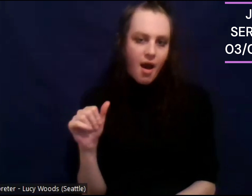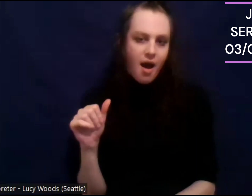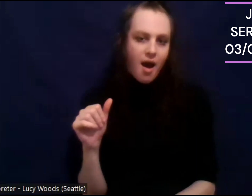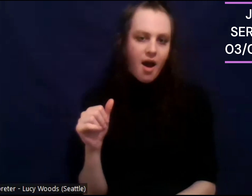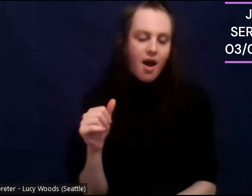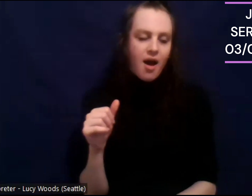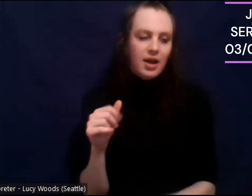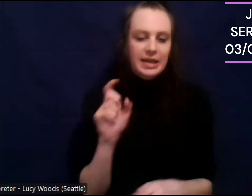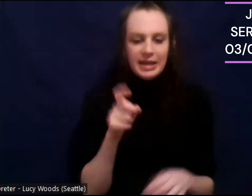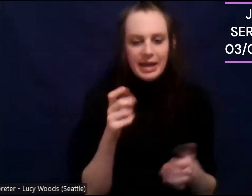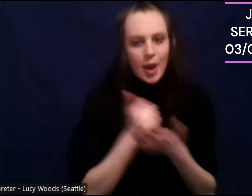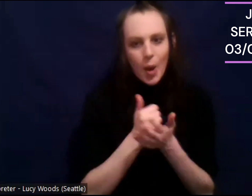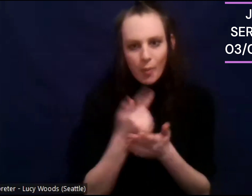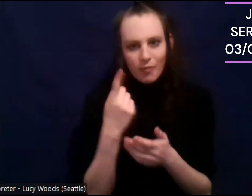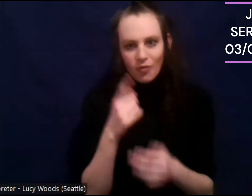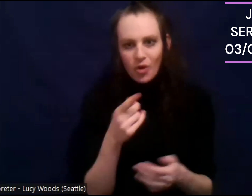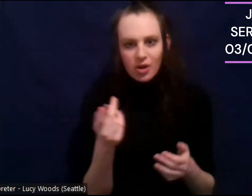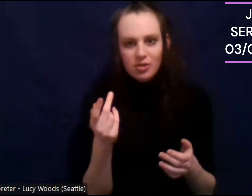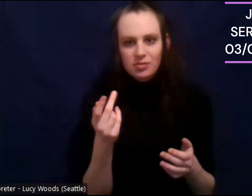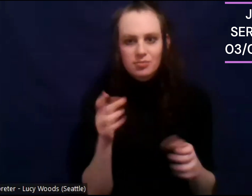am or am not going to do, right?